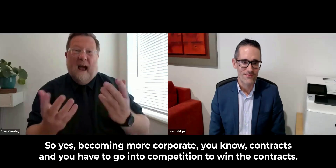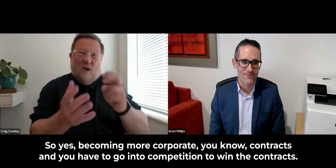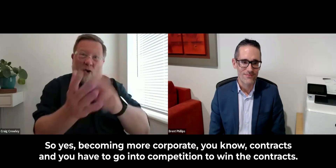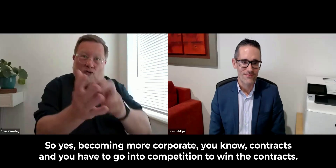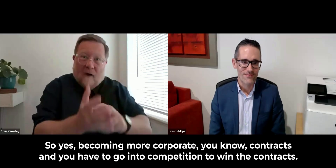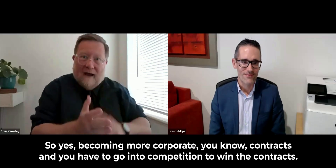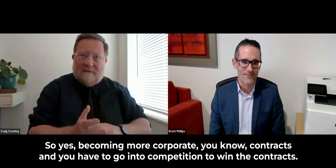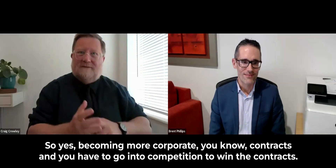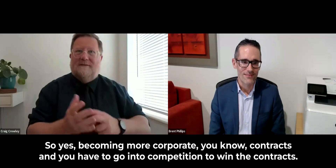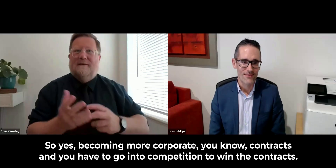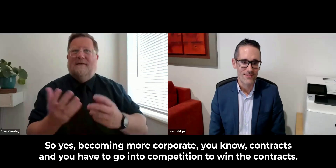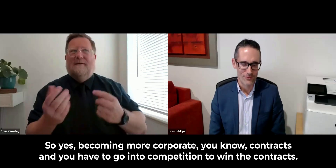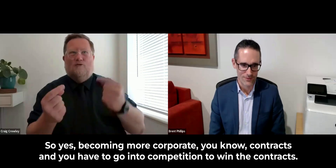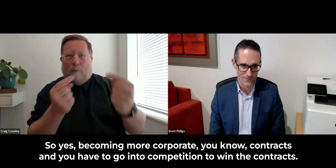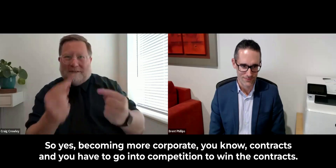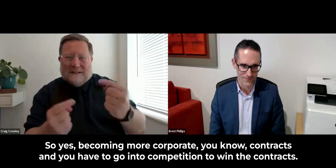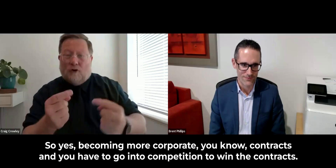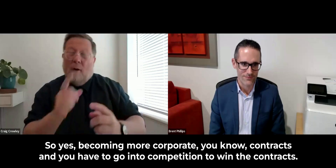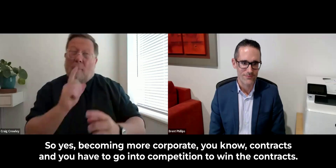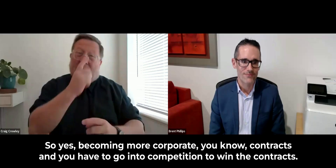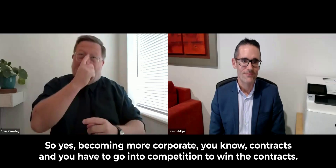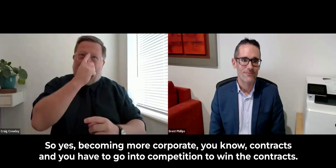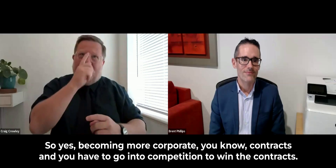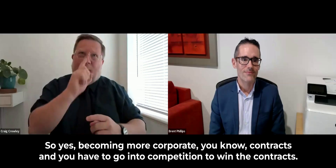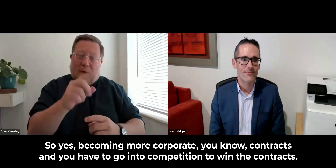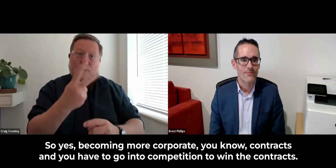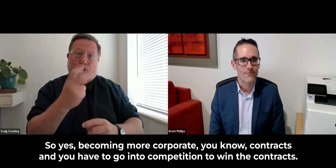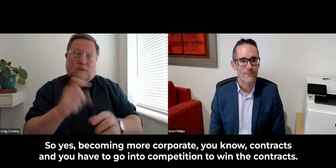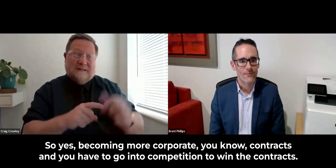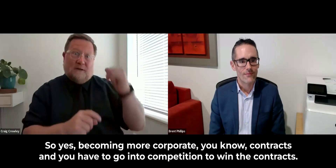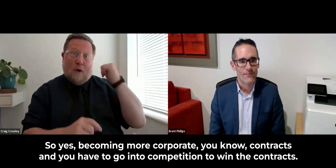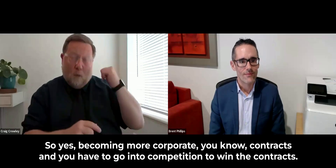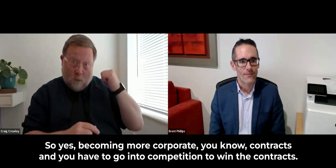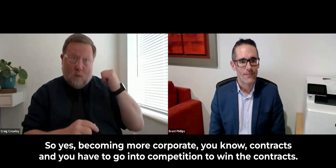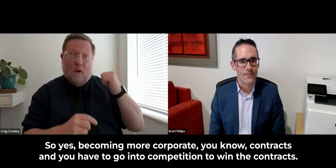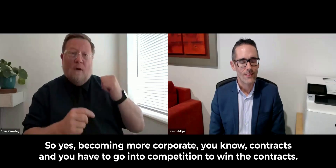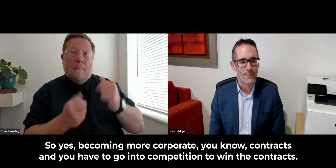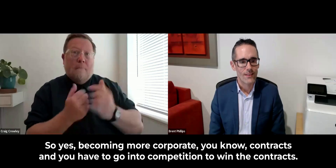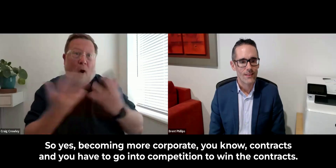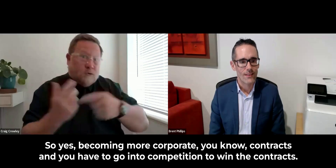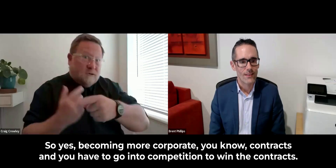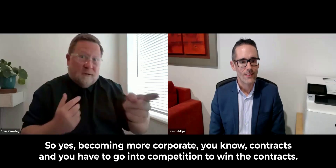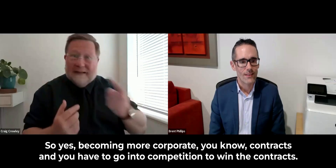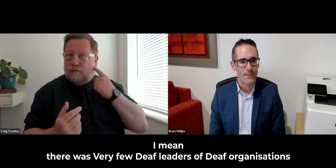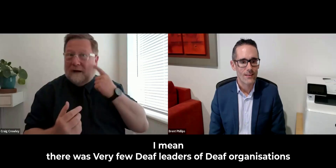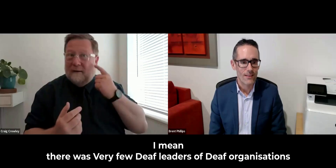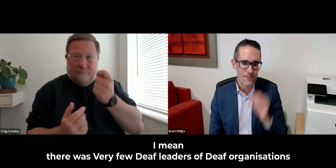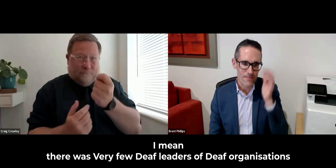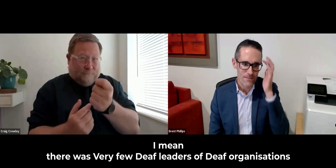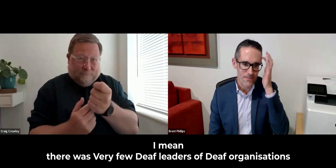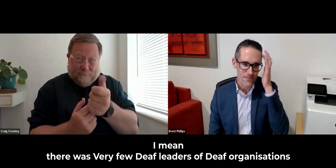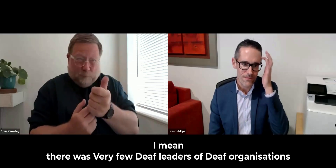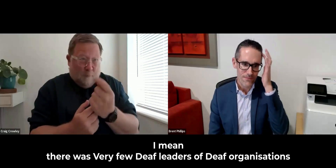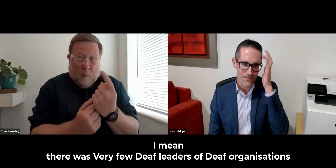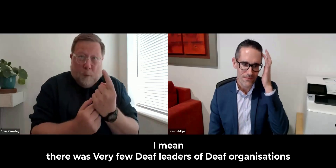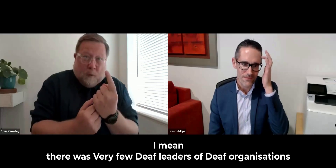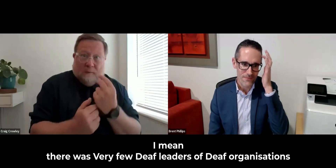yes, becoming more corporate, contracts, and you have to go into competition to win the contracts. I mean, there